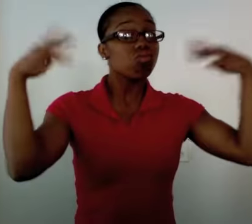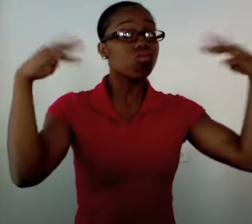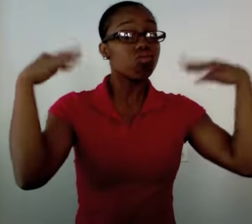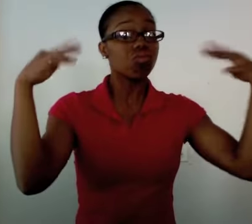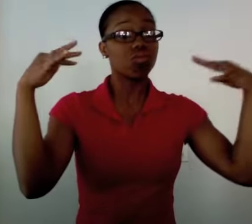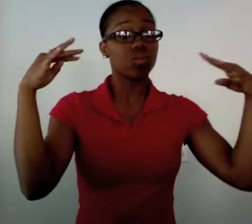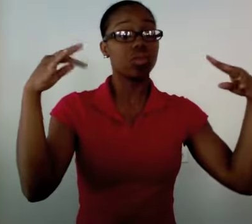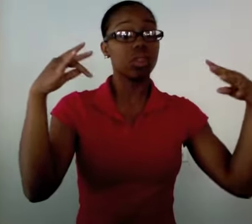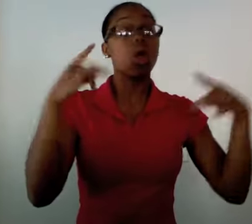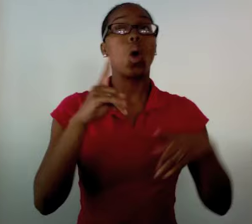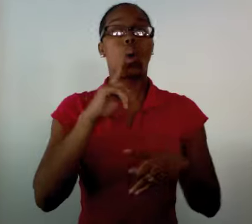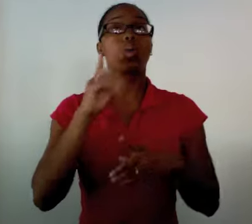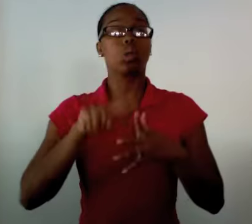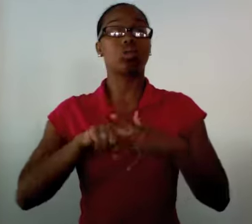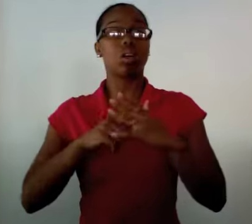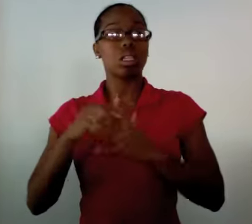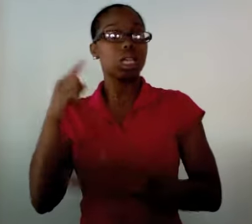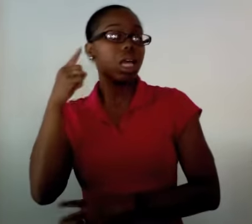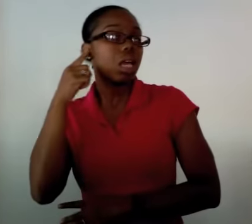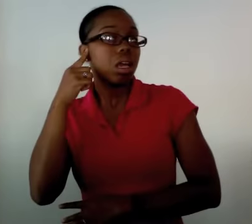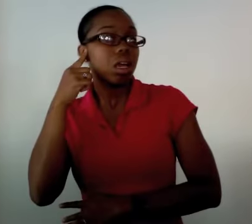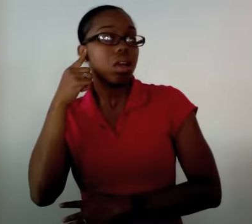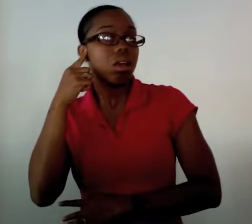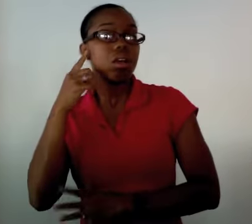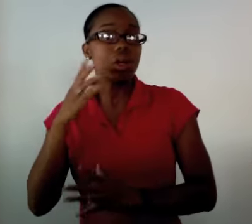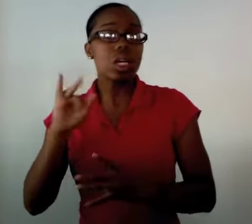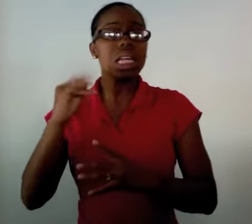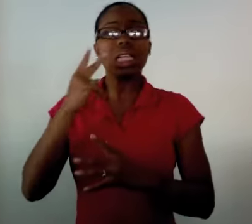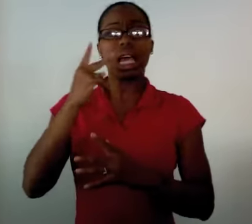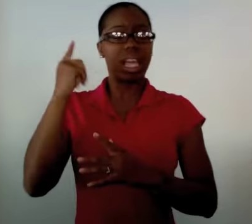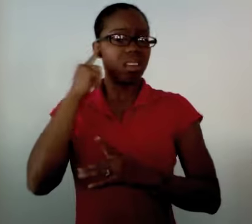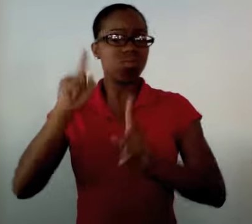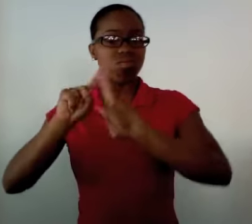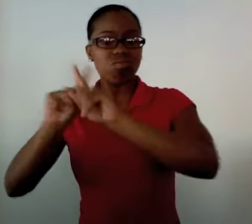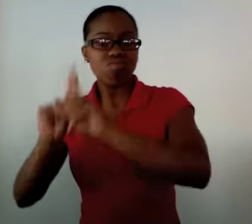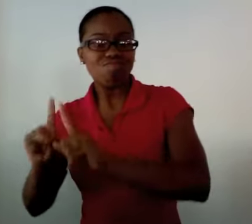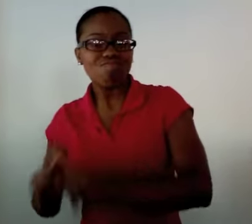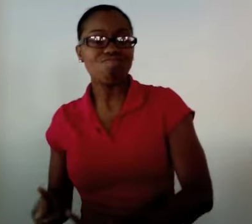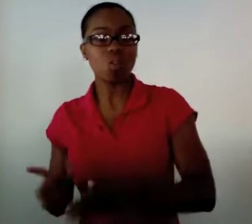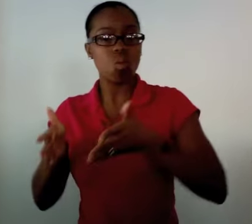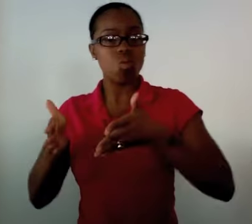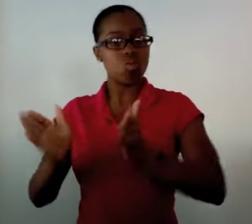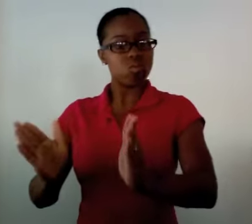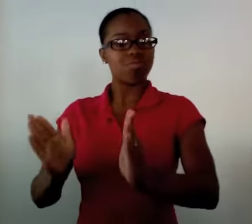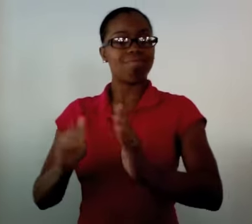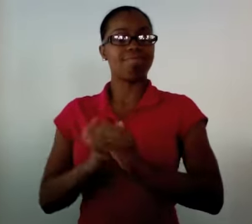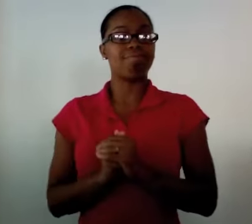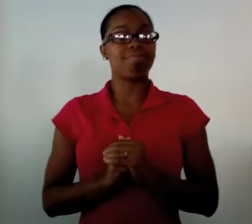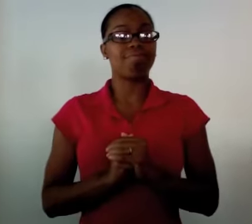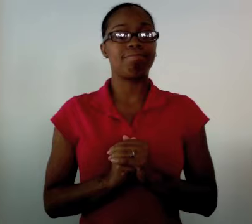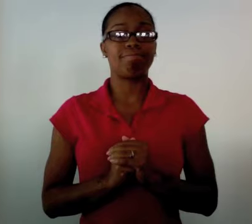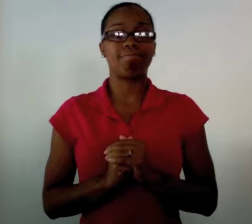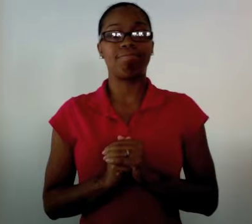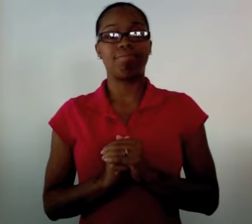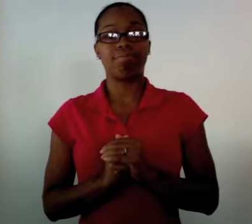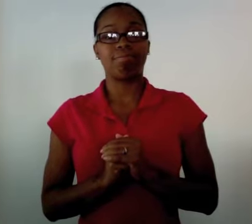it. We listen to differences, we discount sounds that remain the same. And then there is a whole range